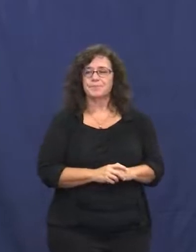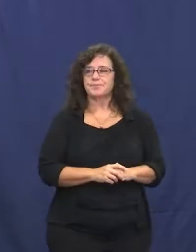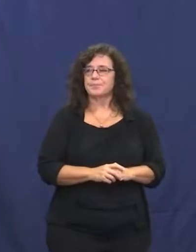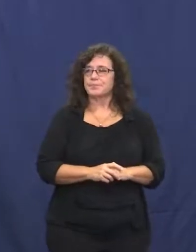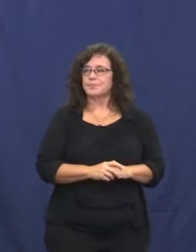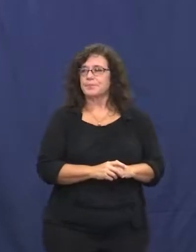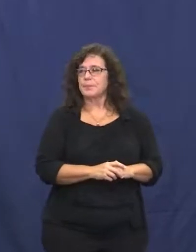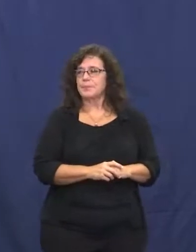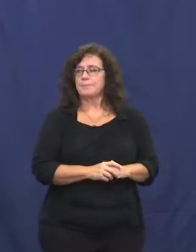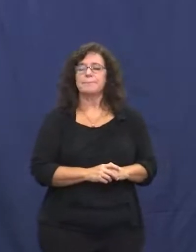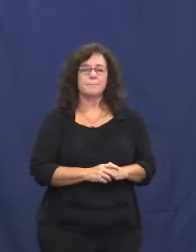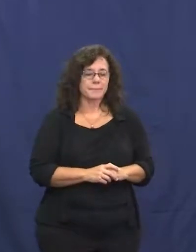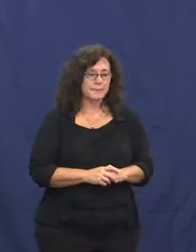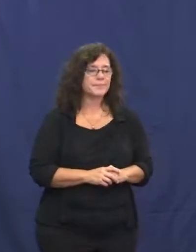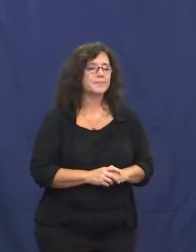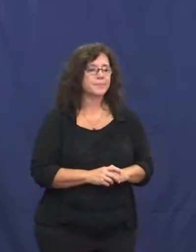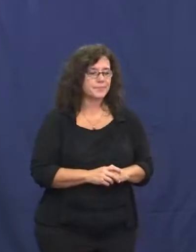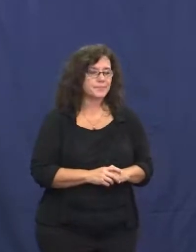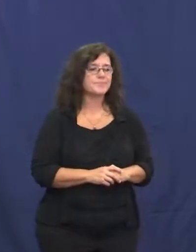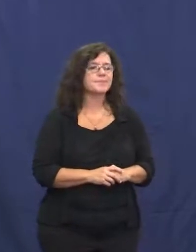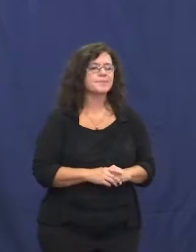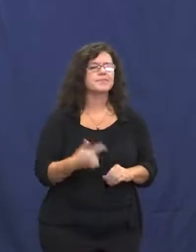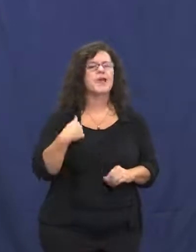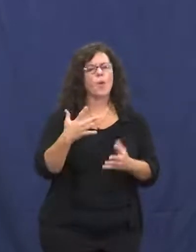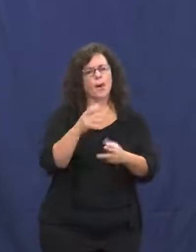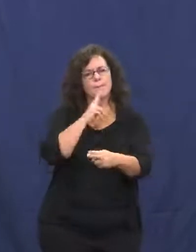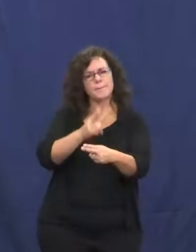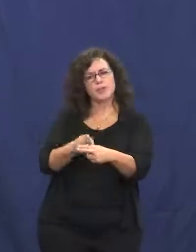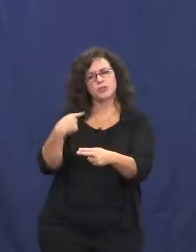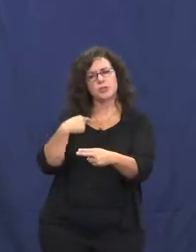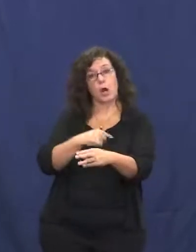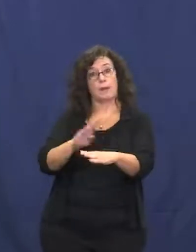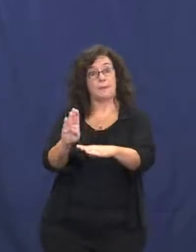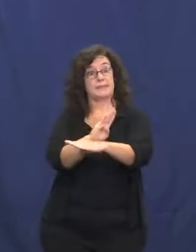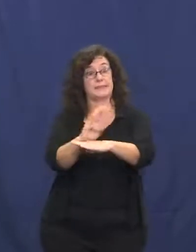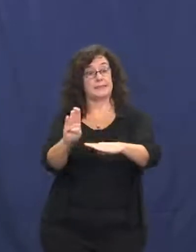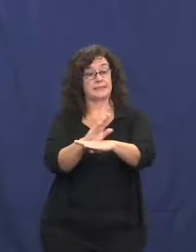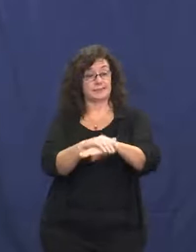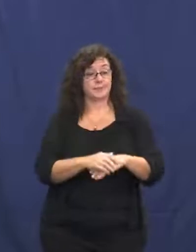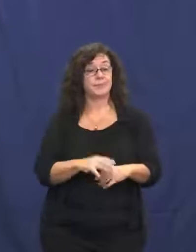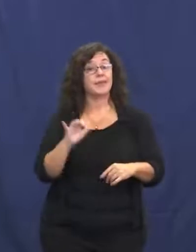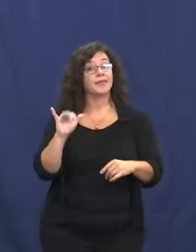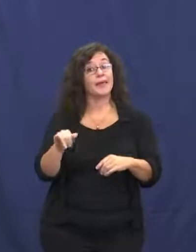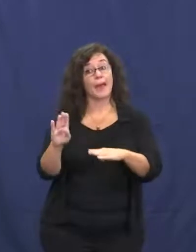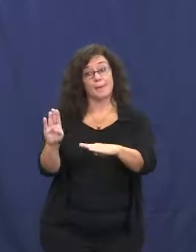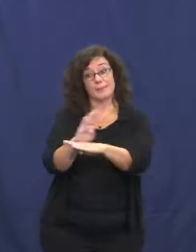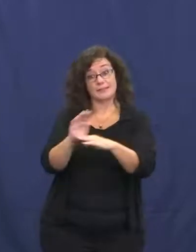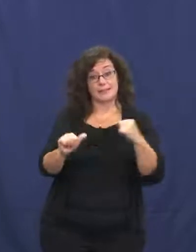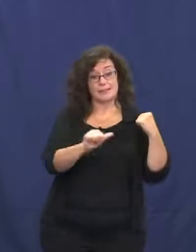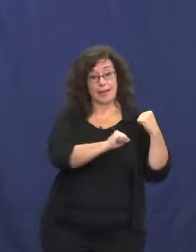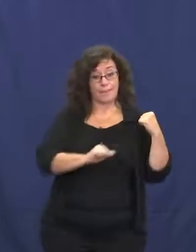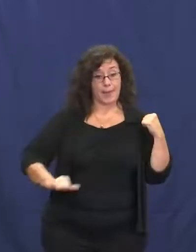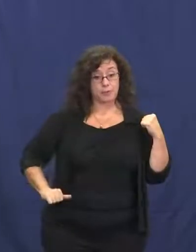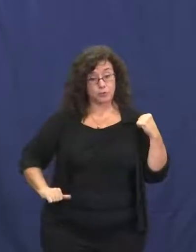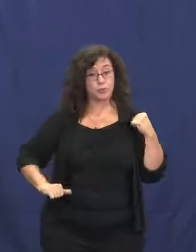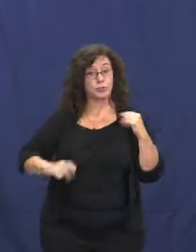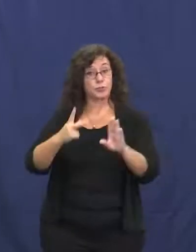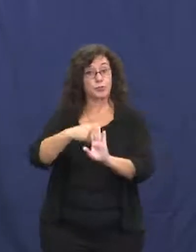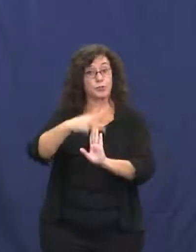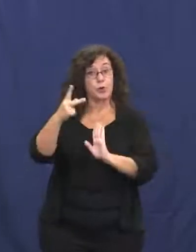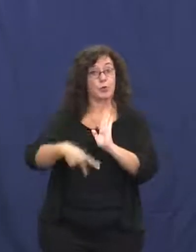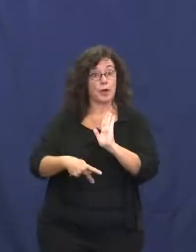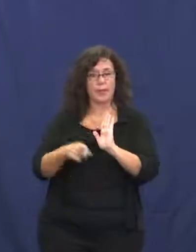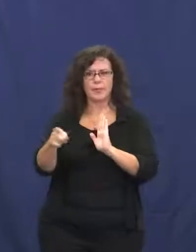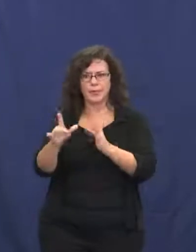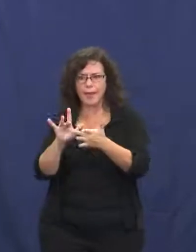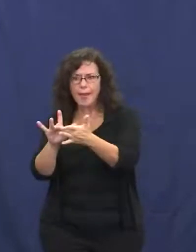business efforts. The Business Ambassador Program continues to reach out to our local businesses